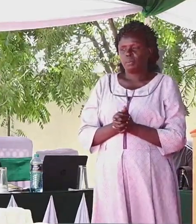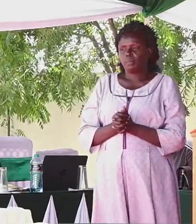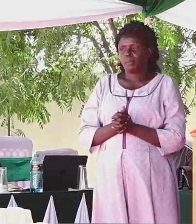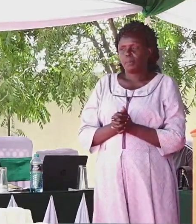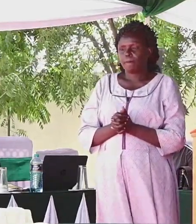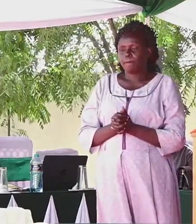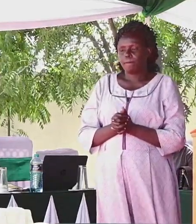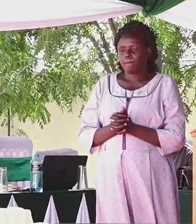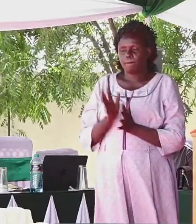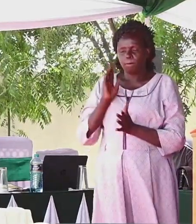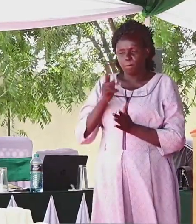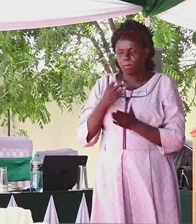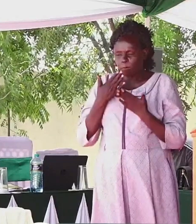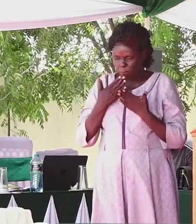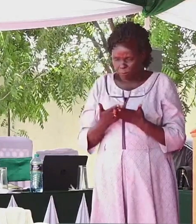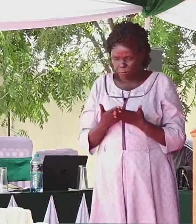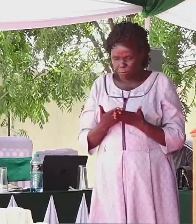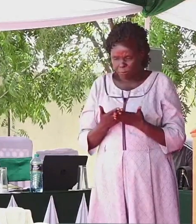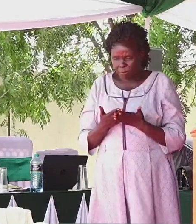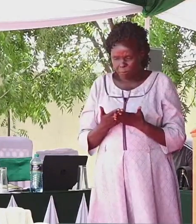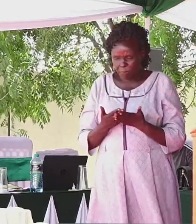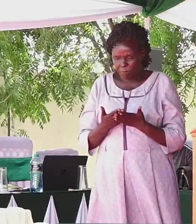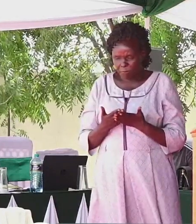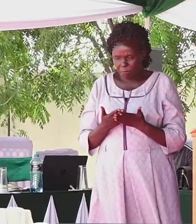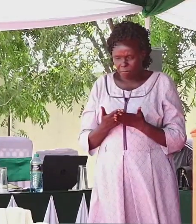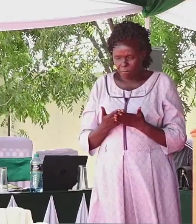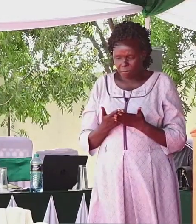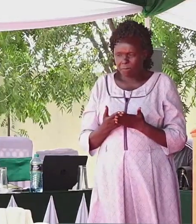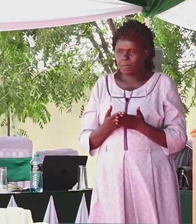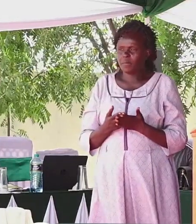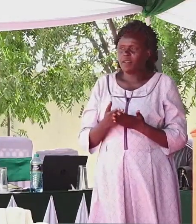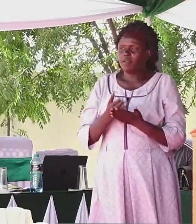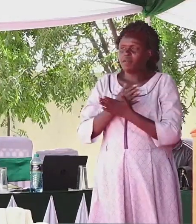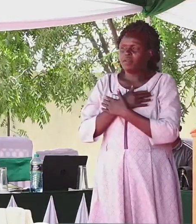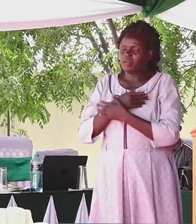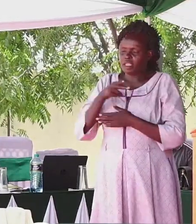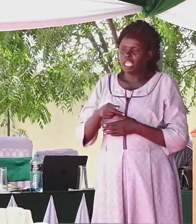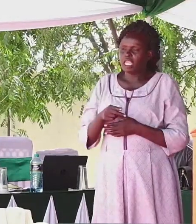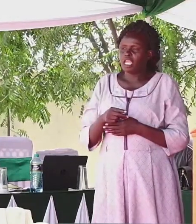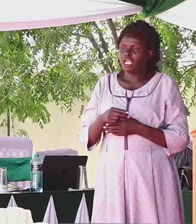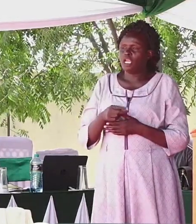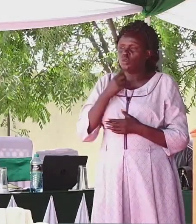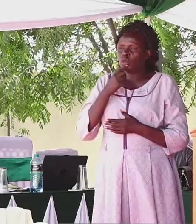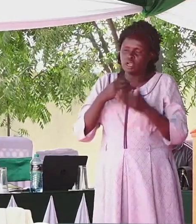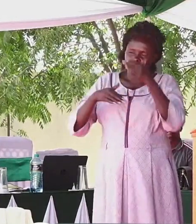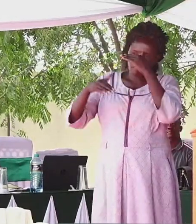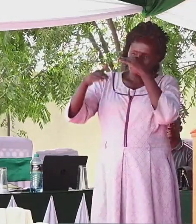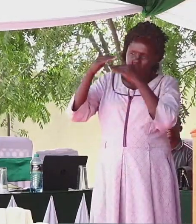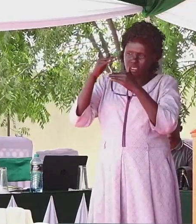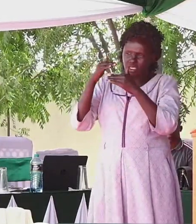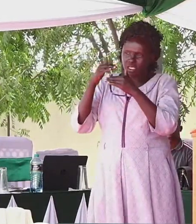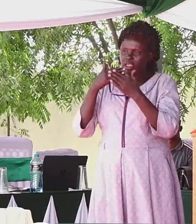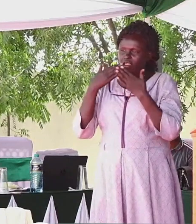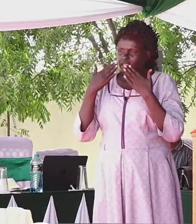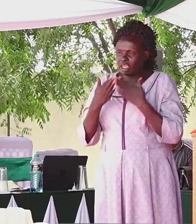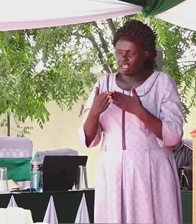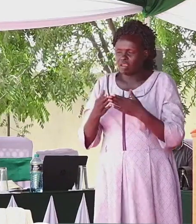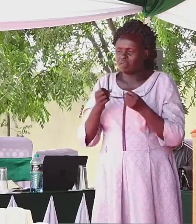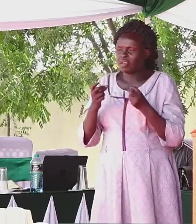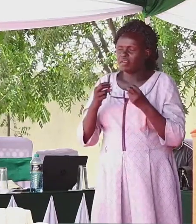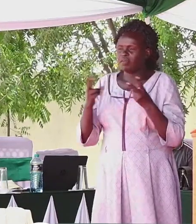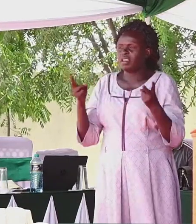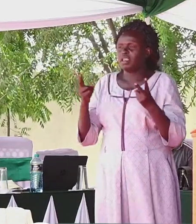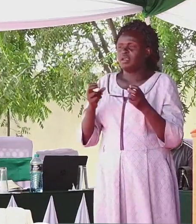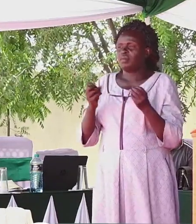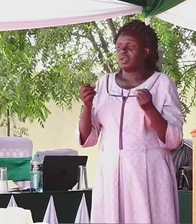We wish to thank the fraternity of Turkana University, our host. Thank you so much for the seamless